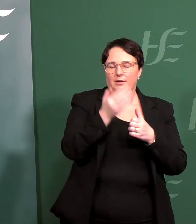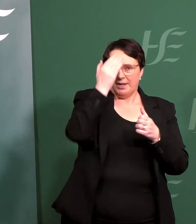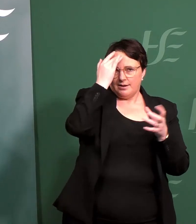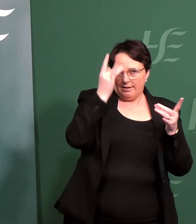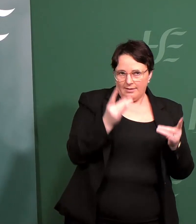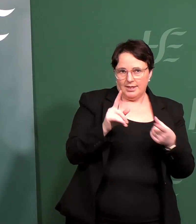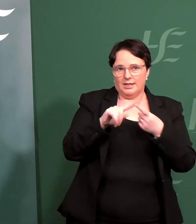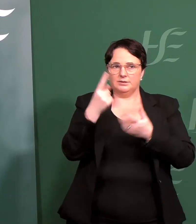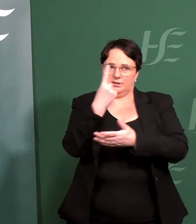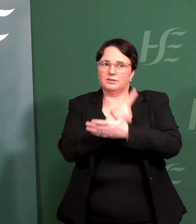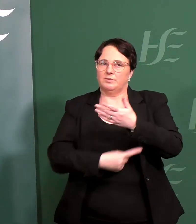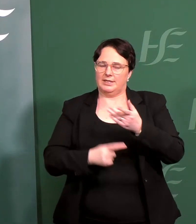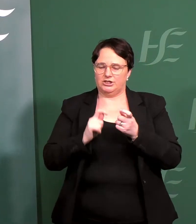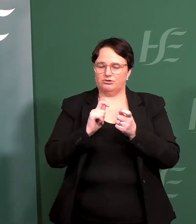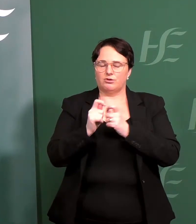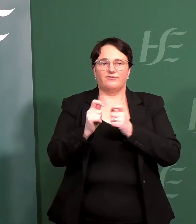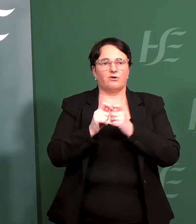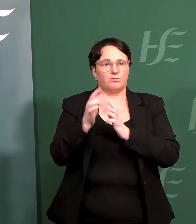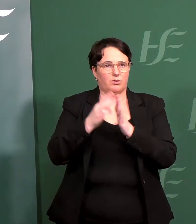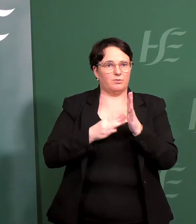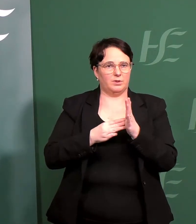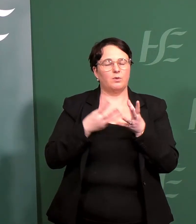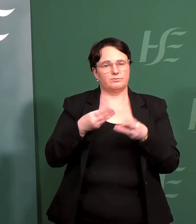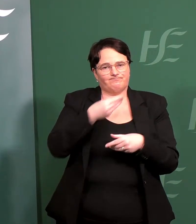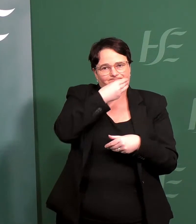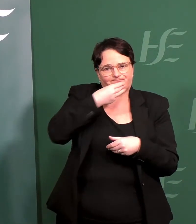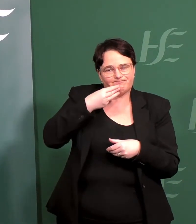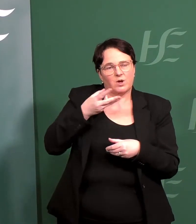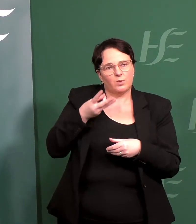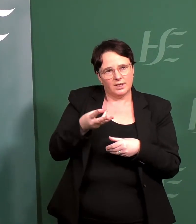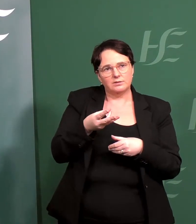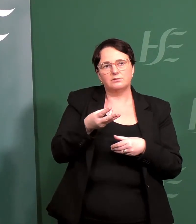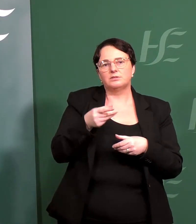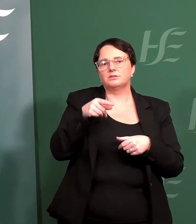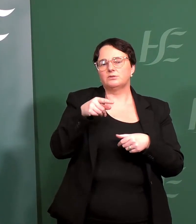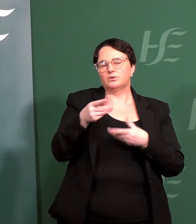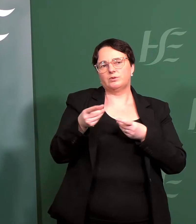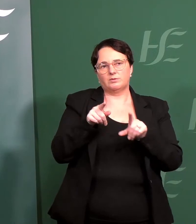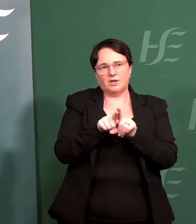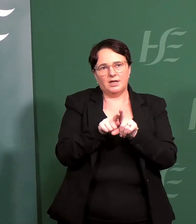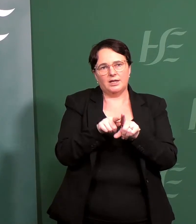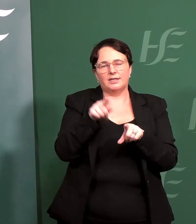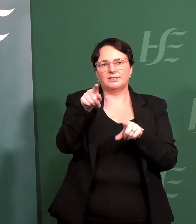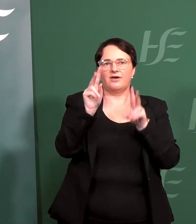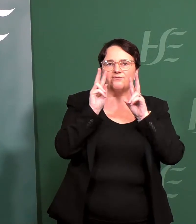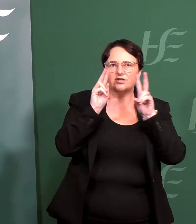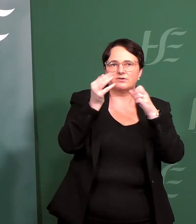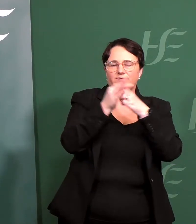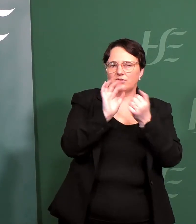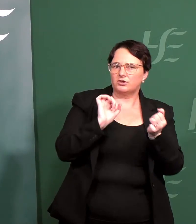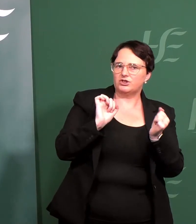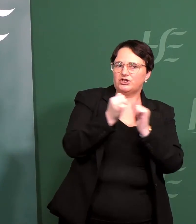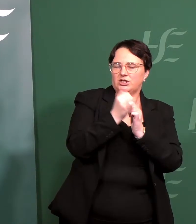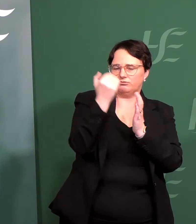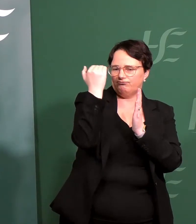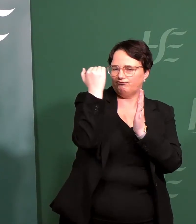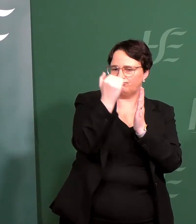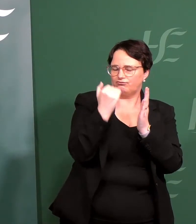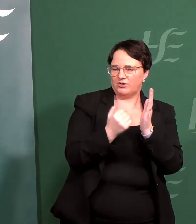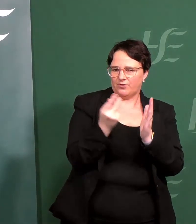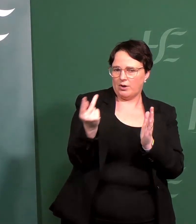and disability reform programmes that we want to commit to. And there are many activities and visions for change set out related to